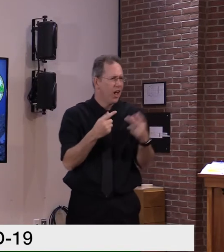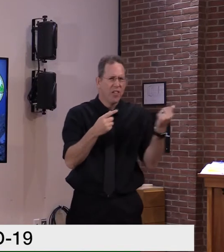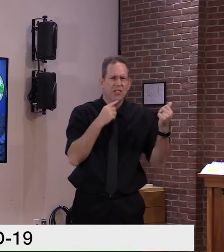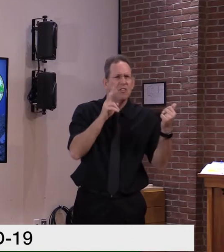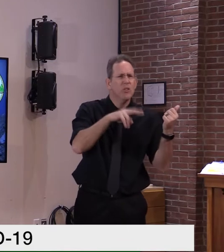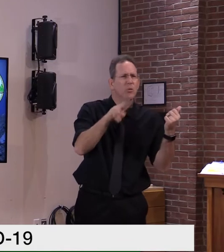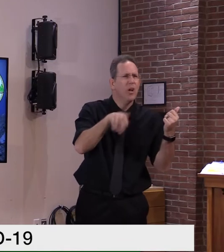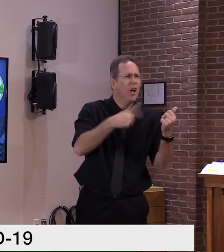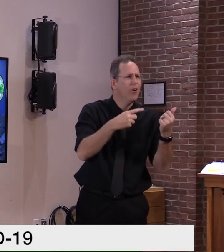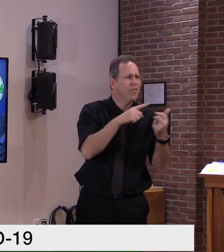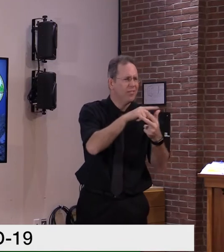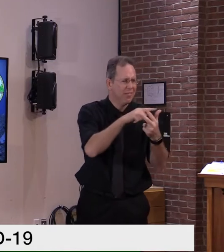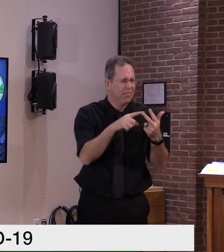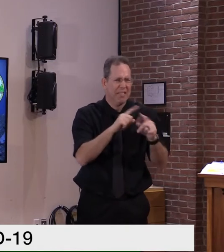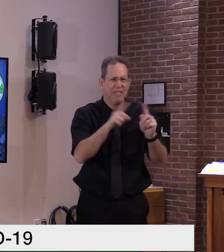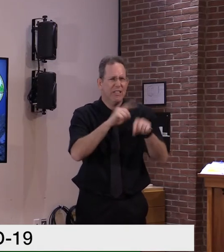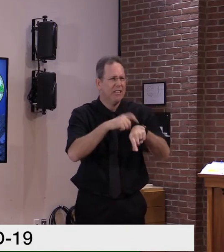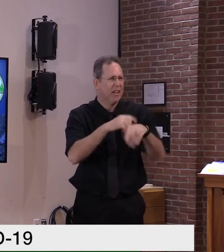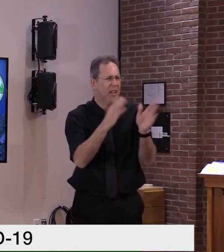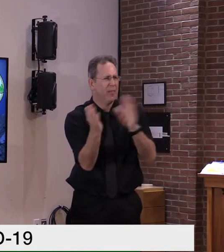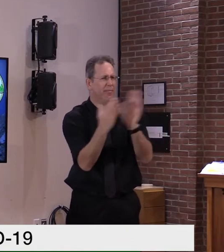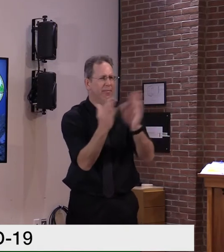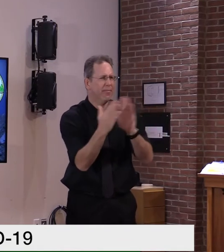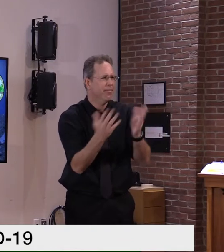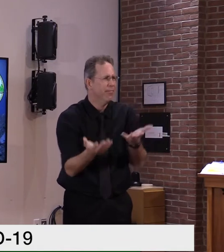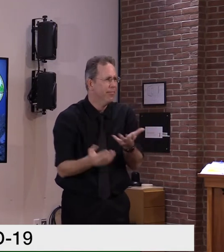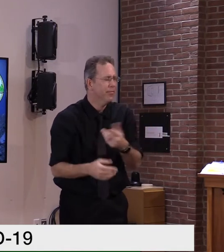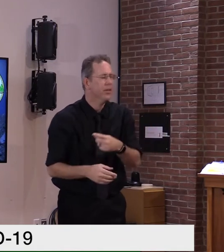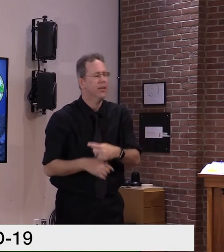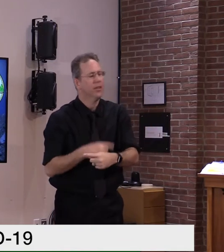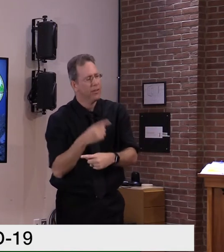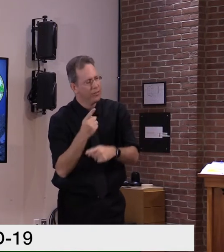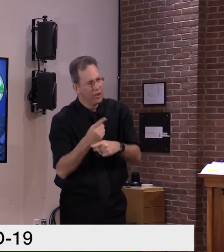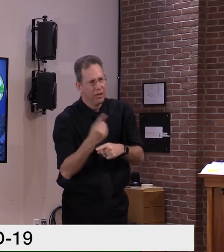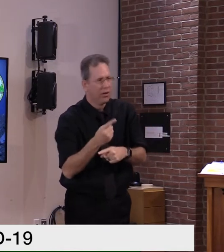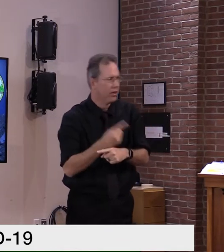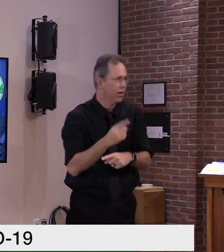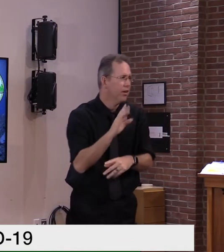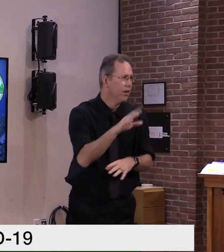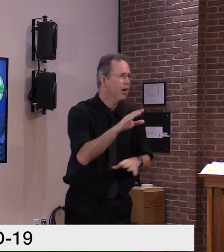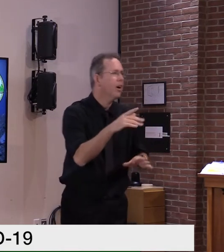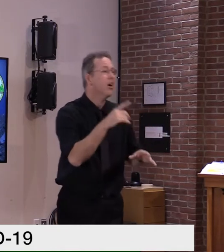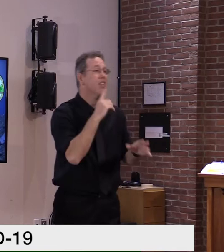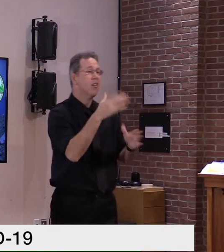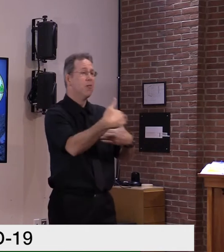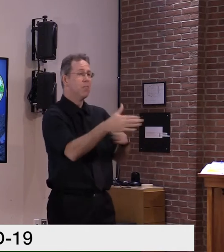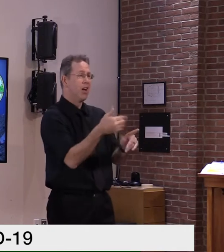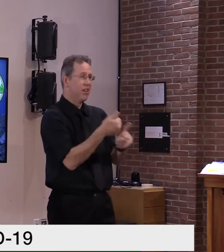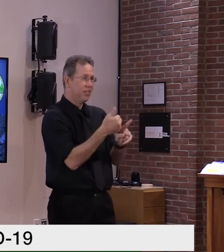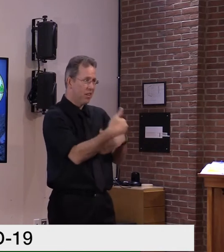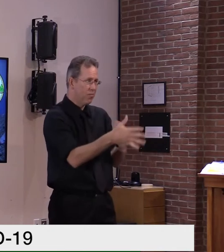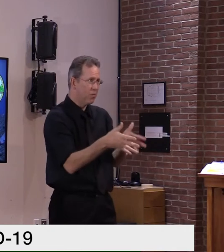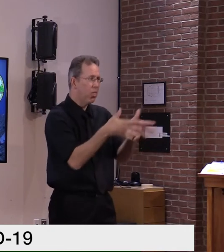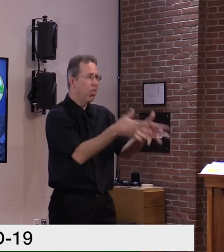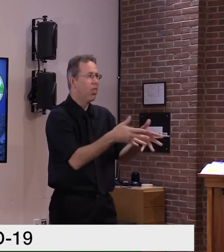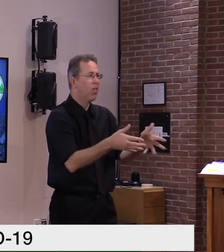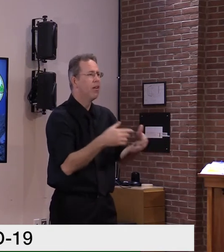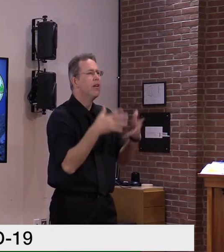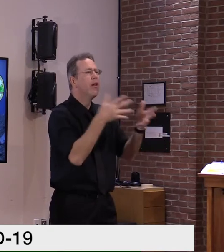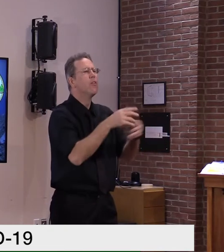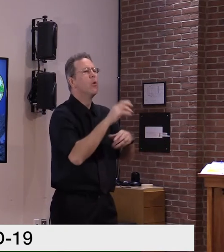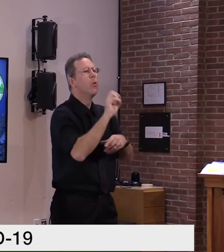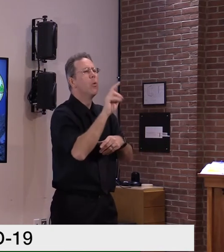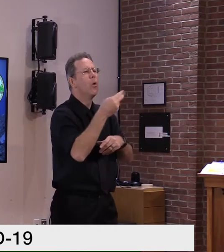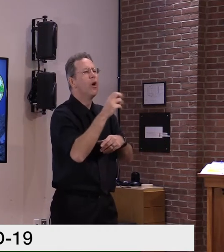so. Whatever I had mentioned previously, it had set in that warehouse in Somerville,